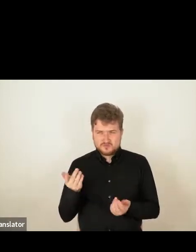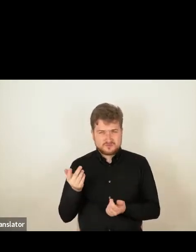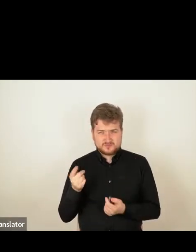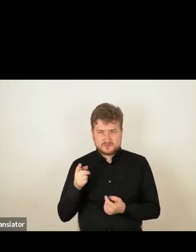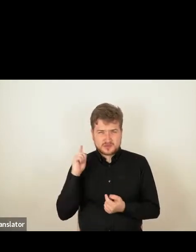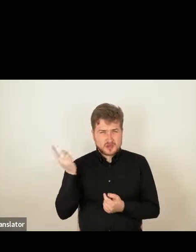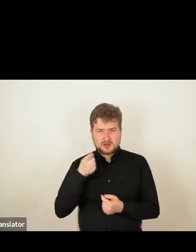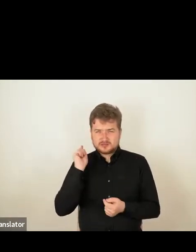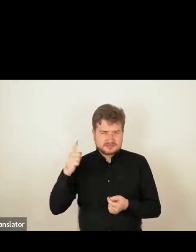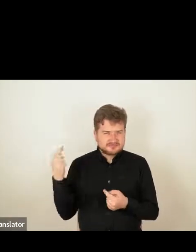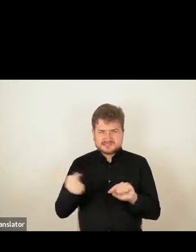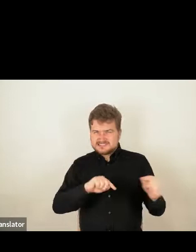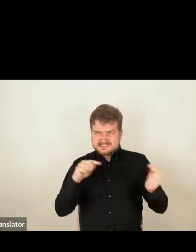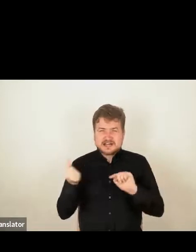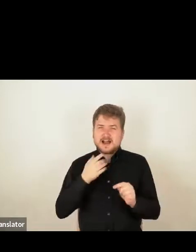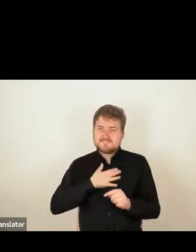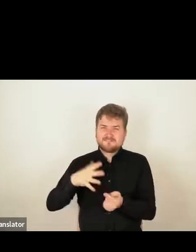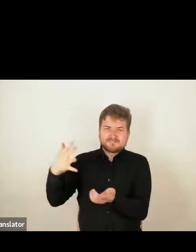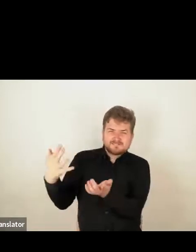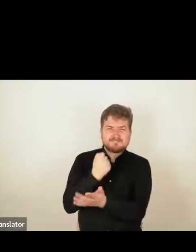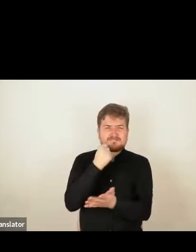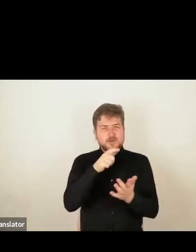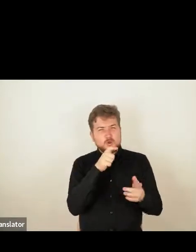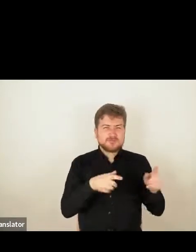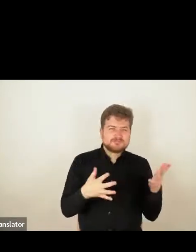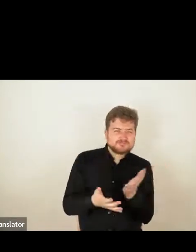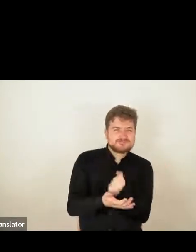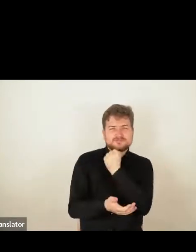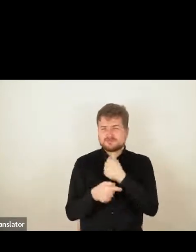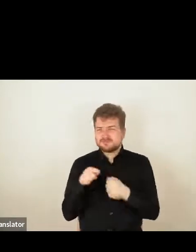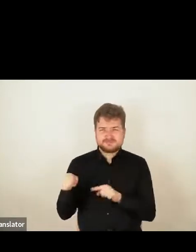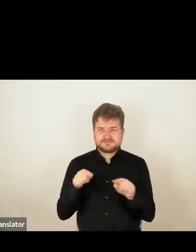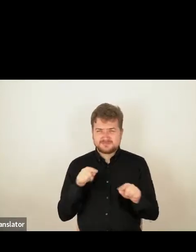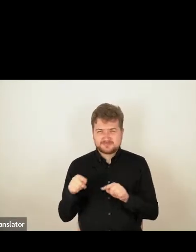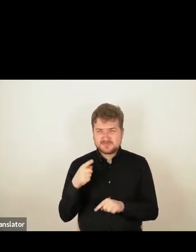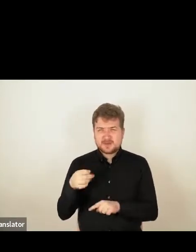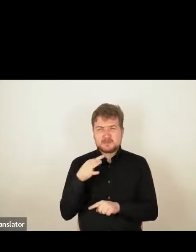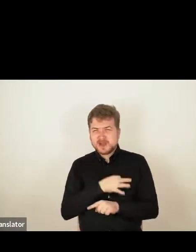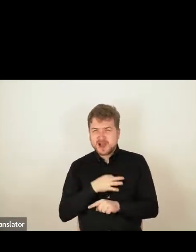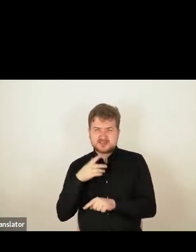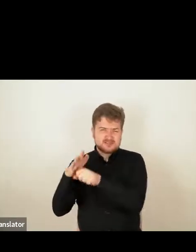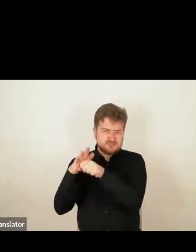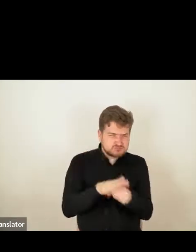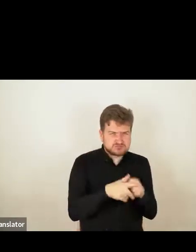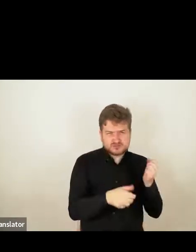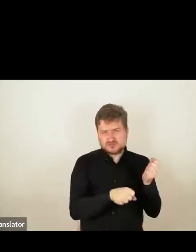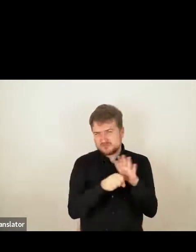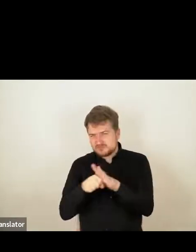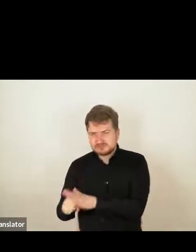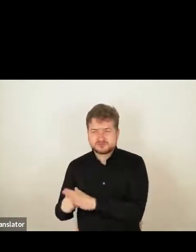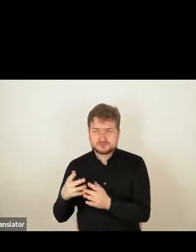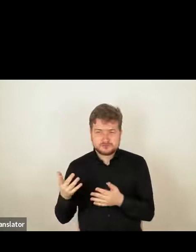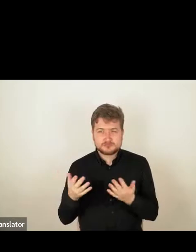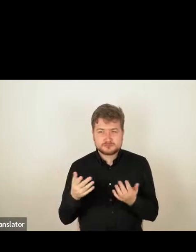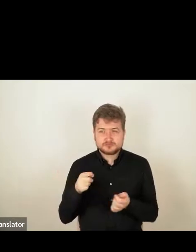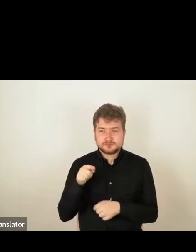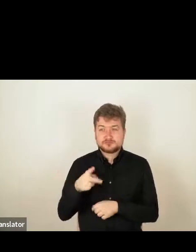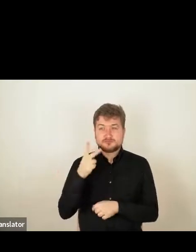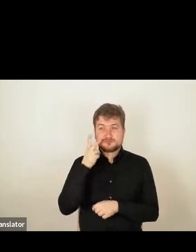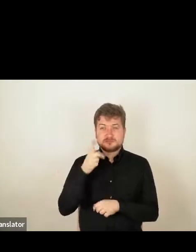to fight a fight and make sure that they denigrate the other party. And in two-party systems, that's a very dangerous thing to happen.